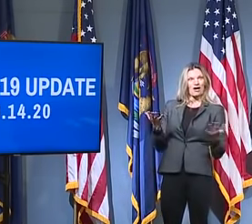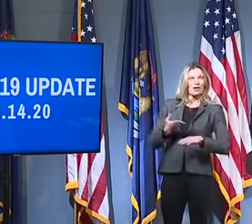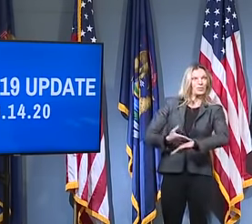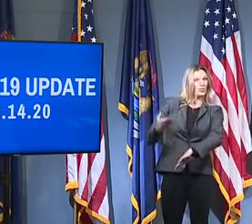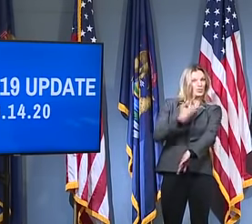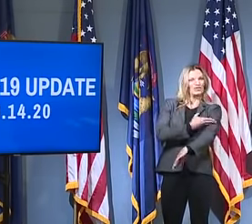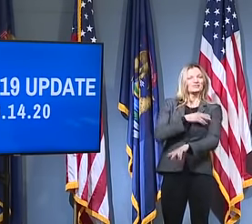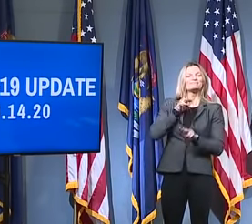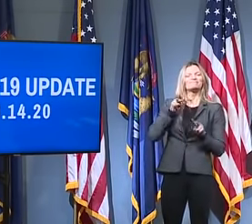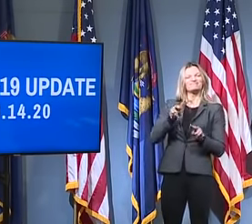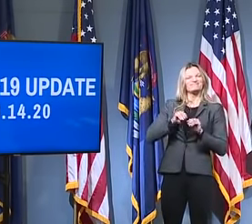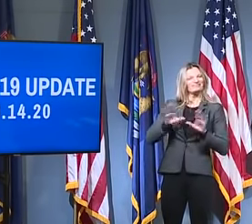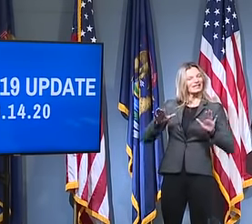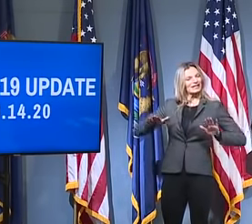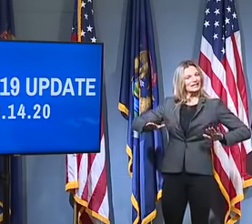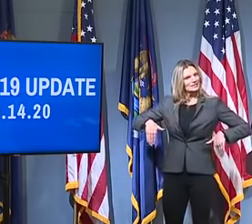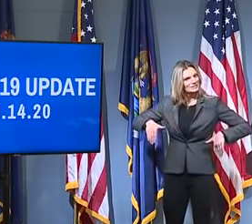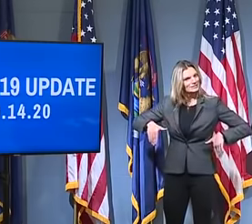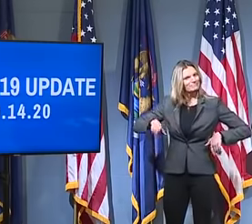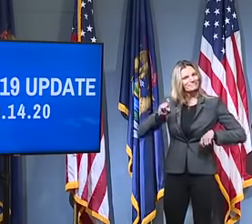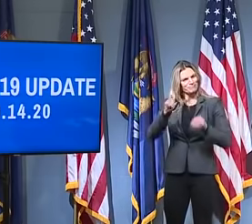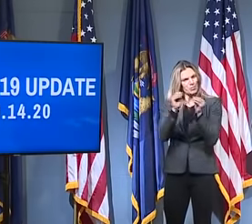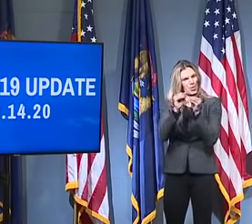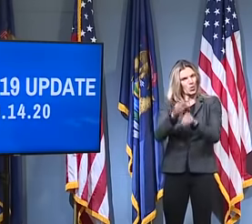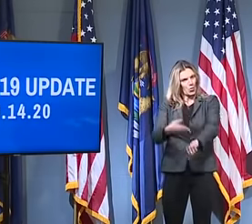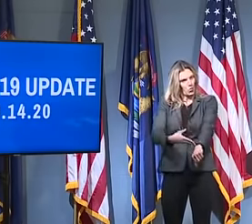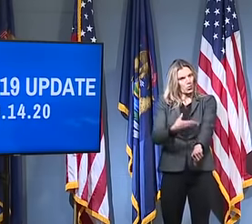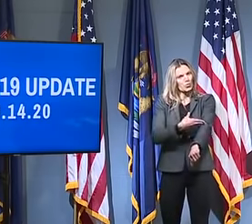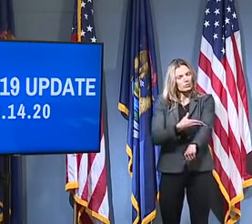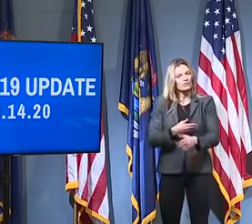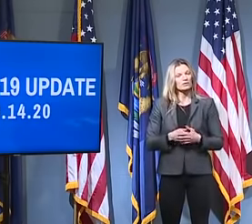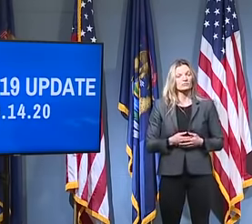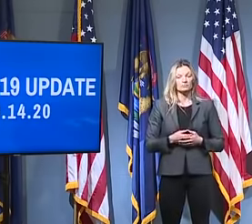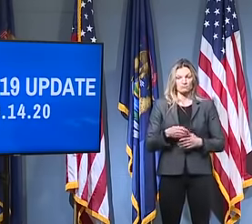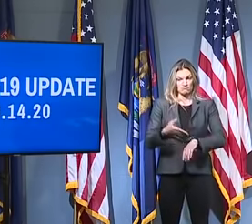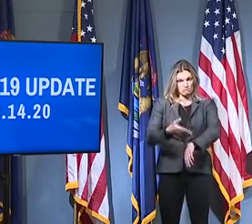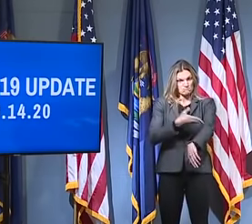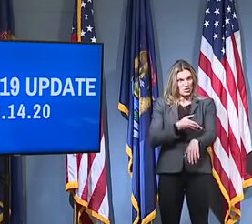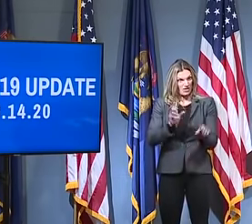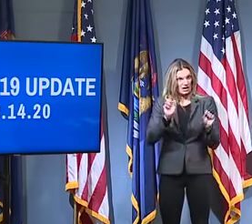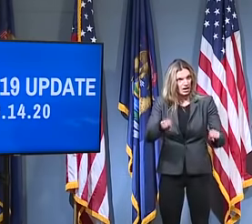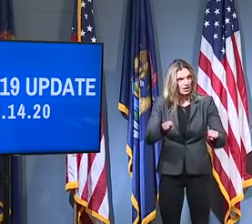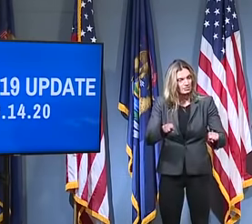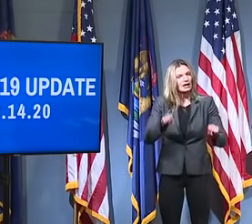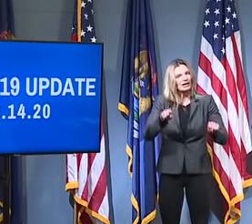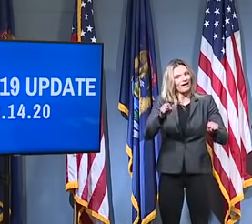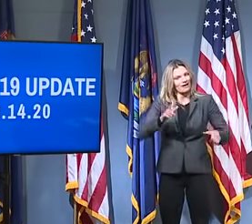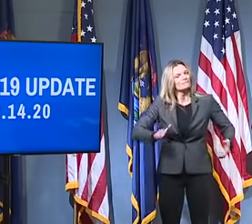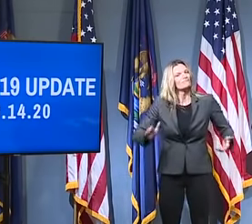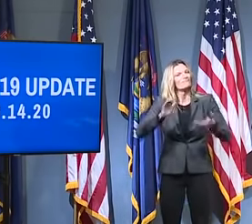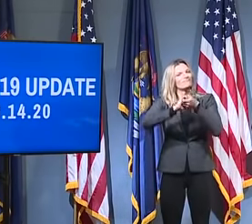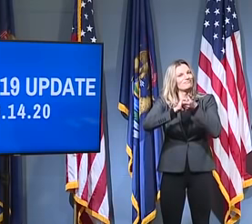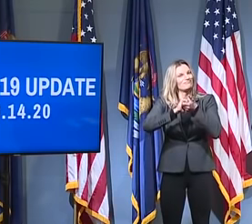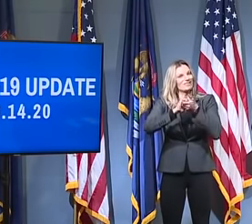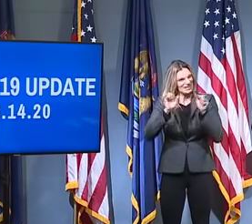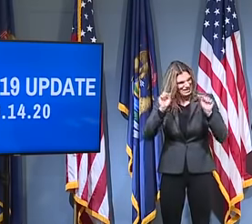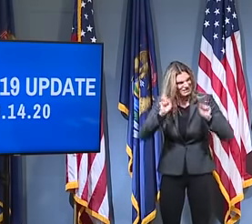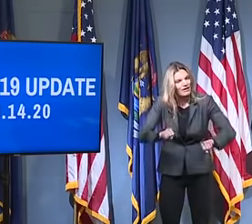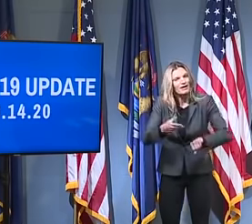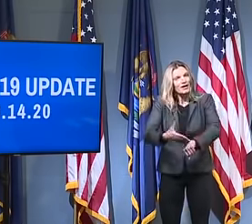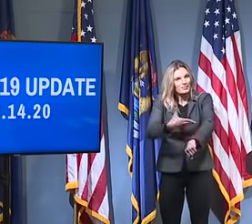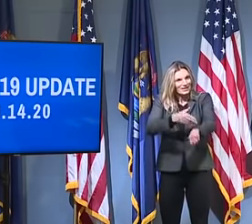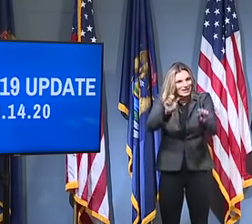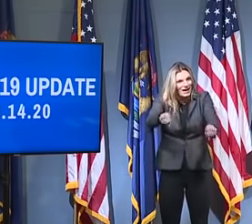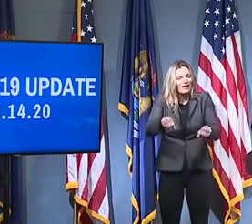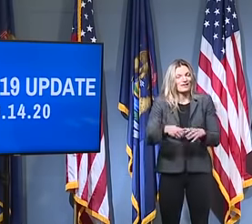also shown what's possible when we work together to ensure that all of our collective well-being can be taken care of. That is